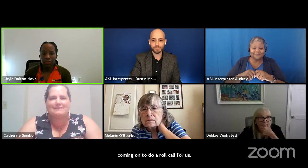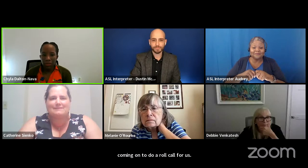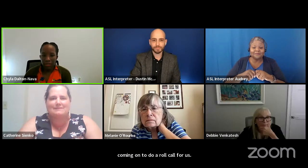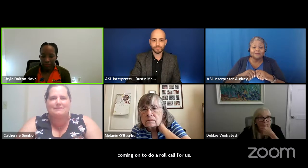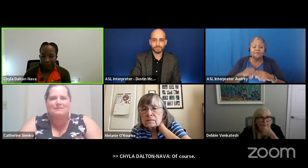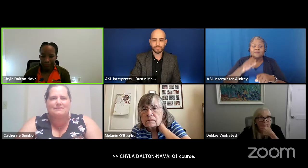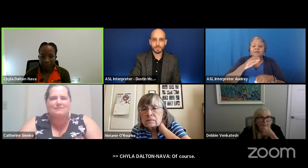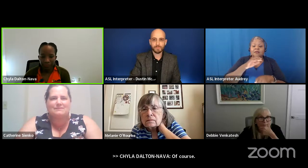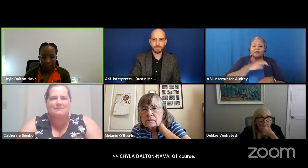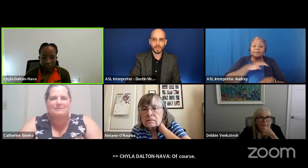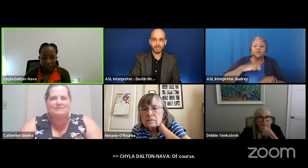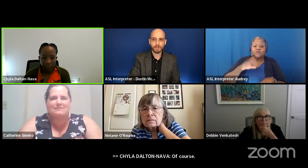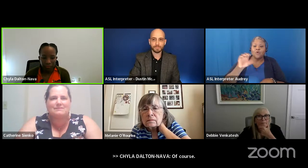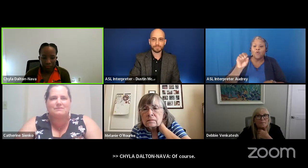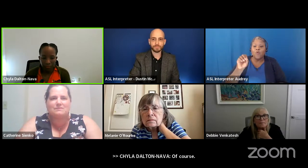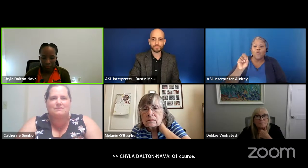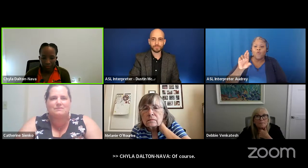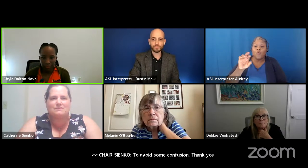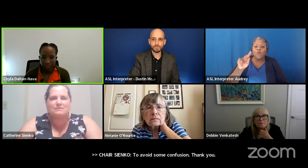Commissioner O'Rourke,